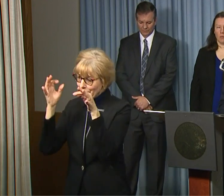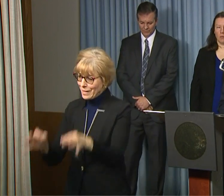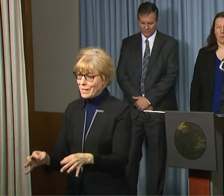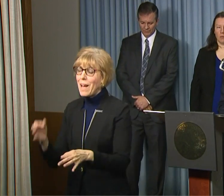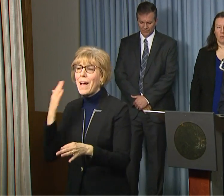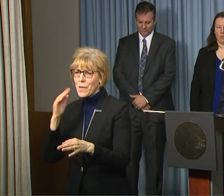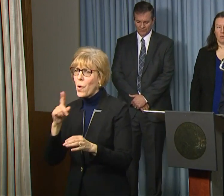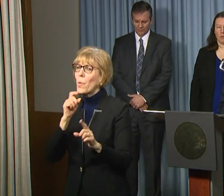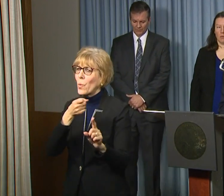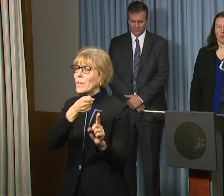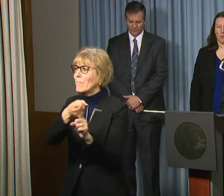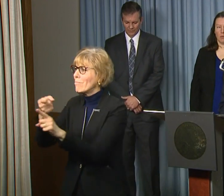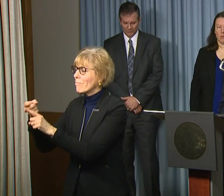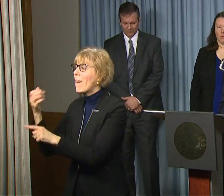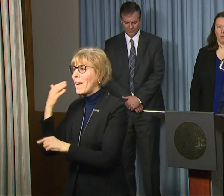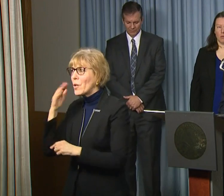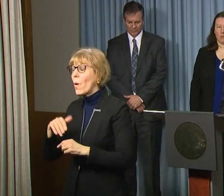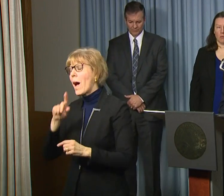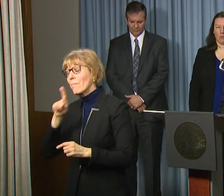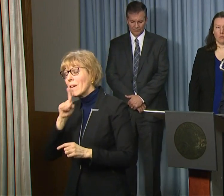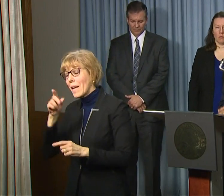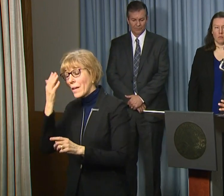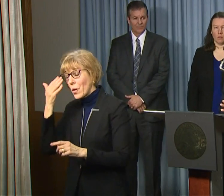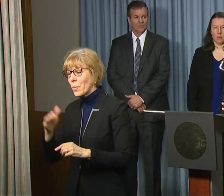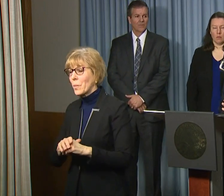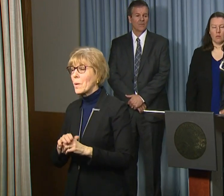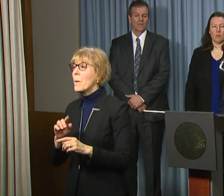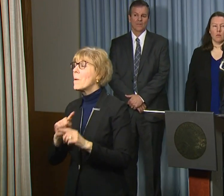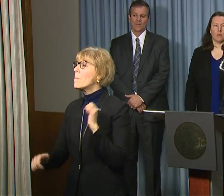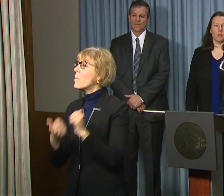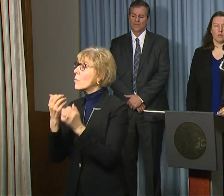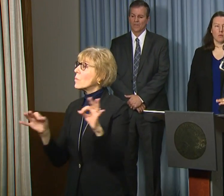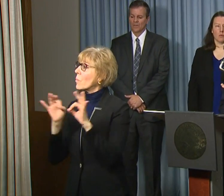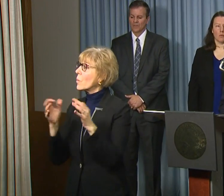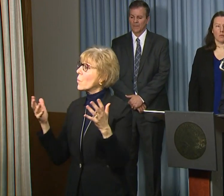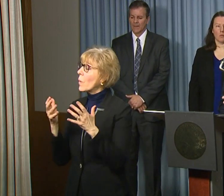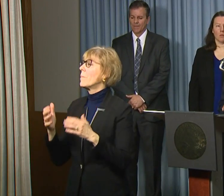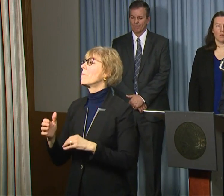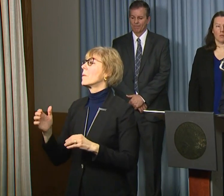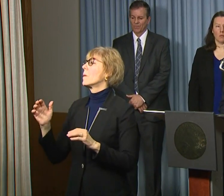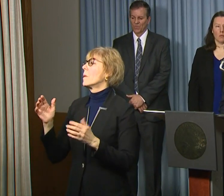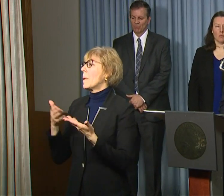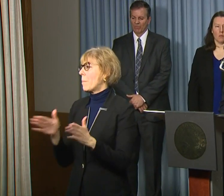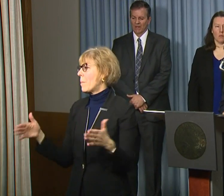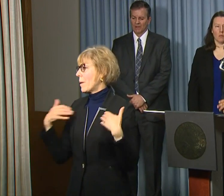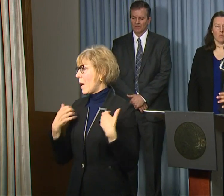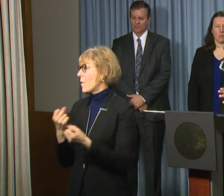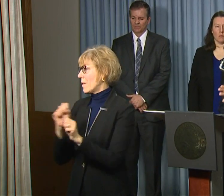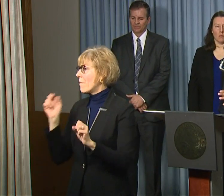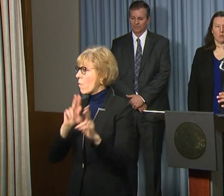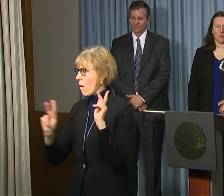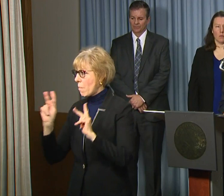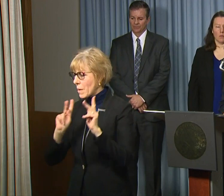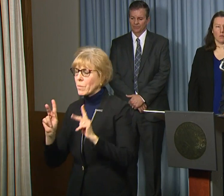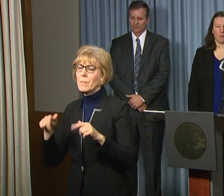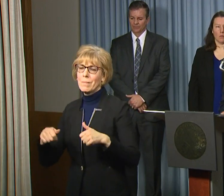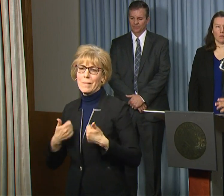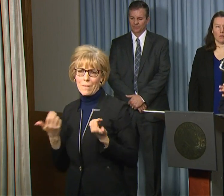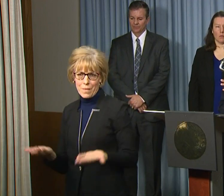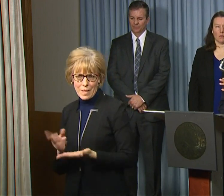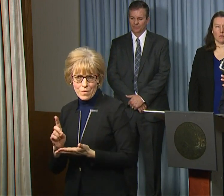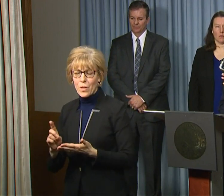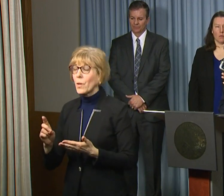I absolutely know. But right now, nothing trumps the public health and safety of all people of Denver. And we would not have moved in